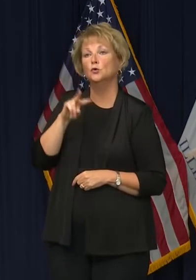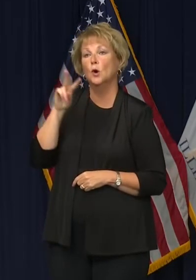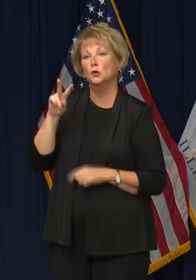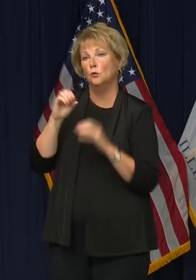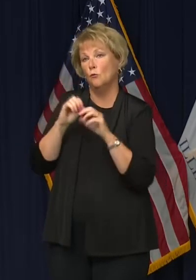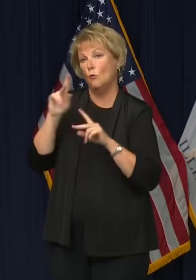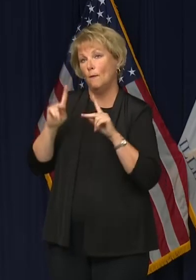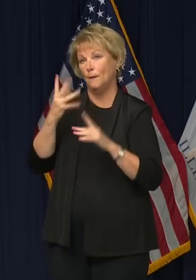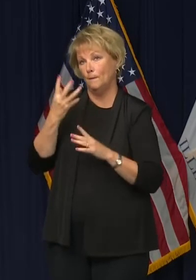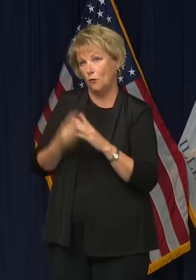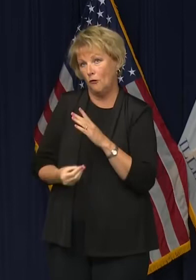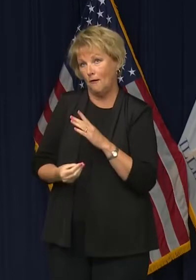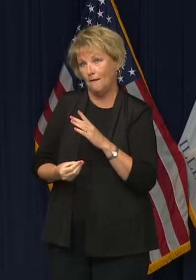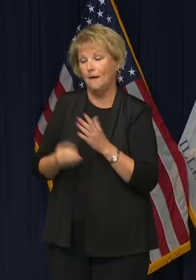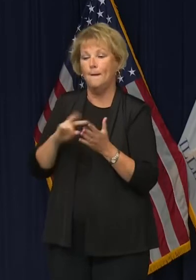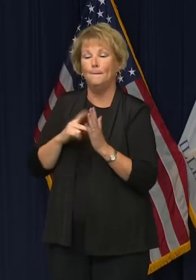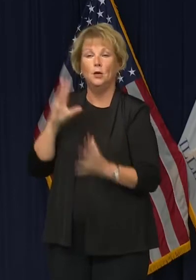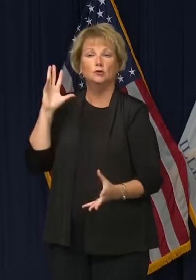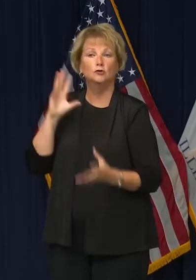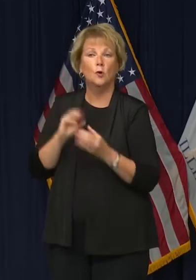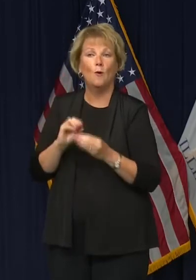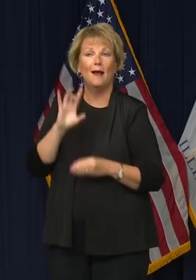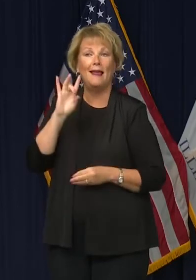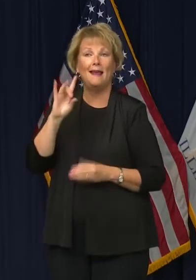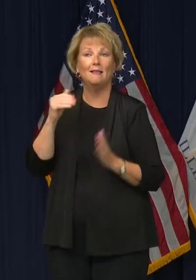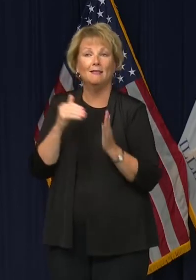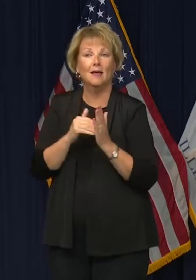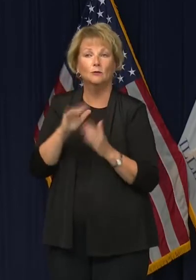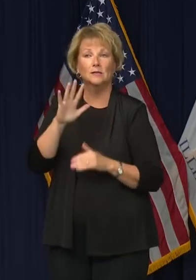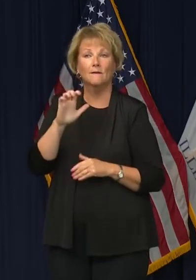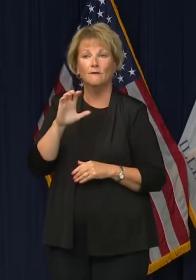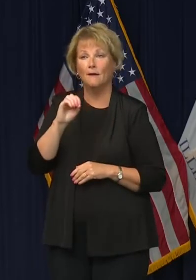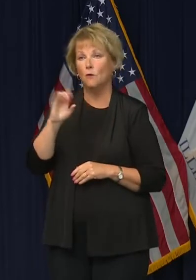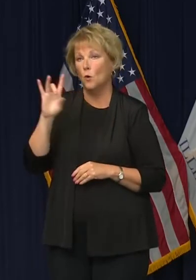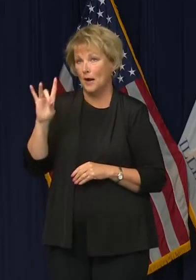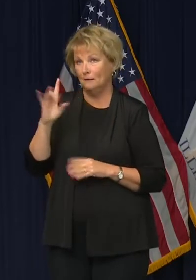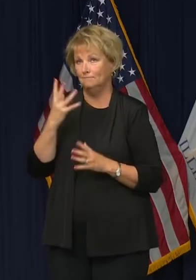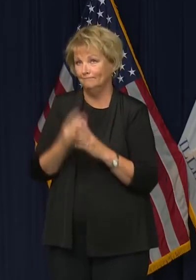22 lives. That brings our total to 8,508.